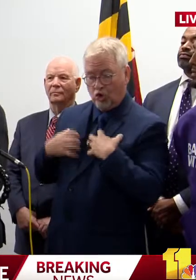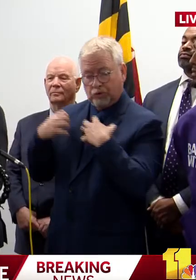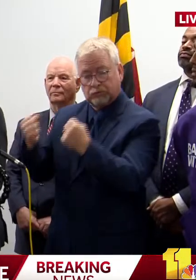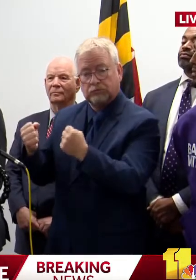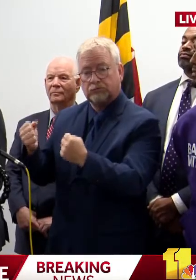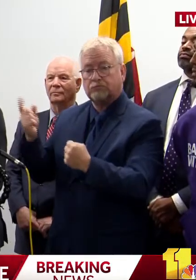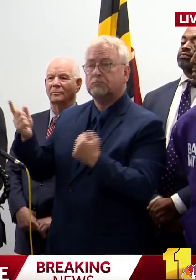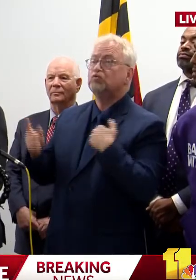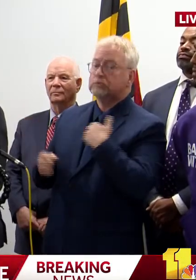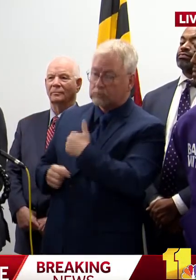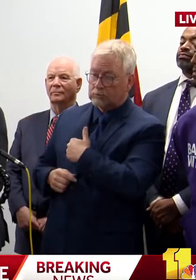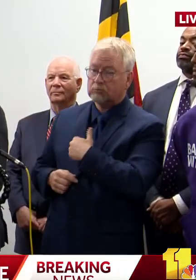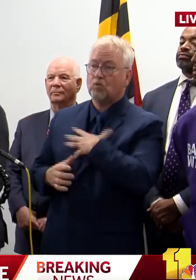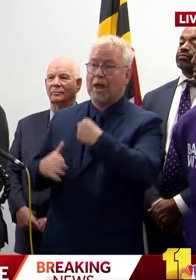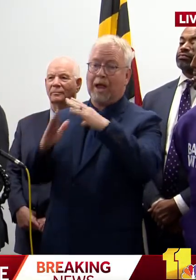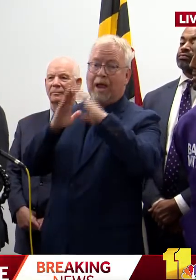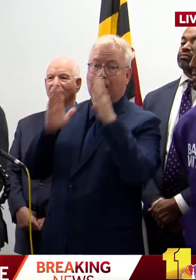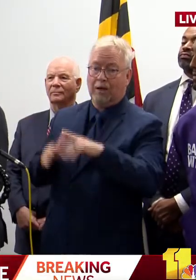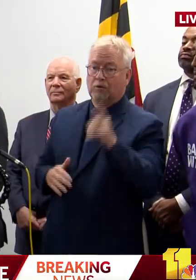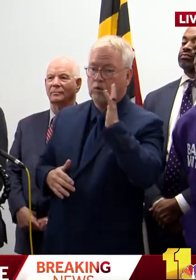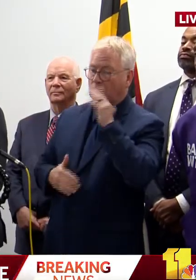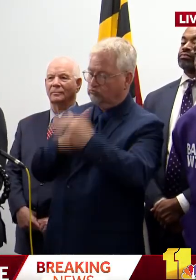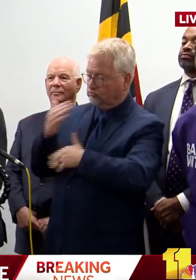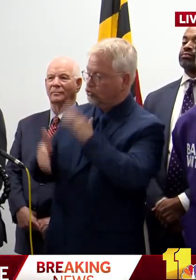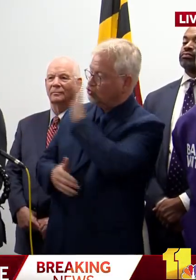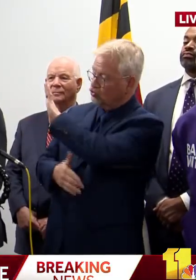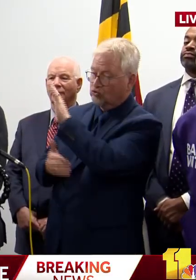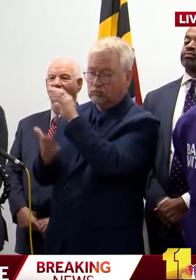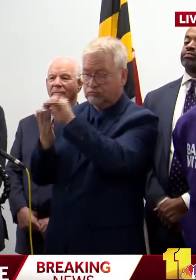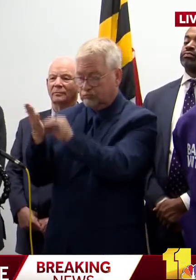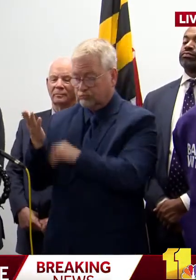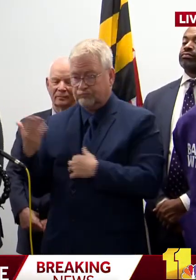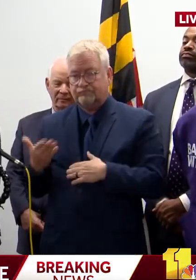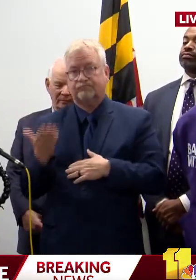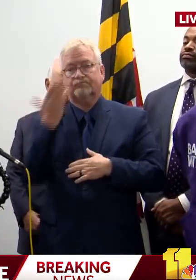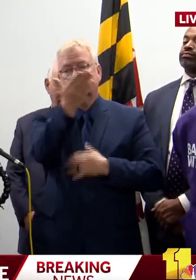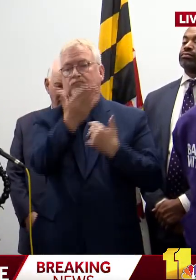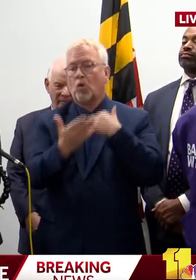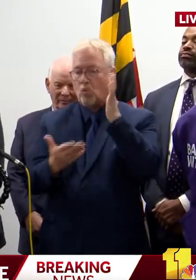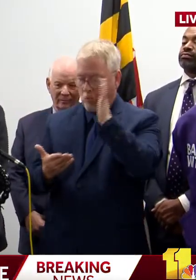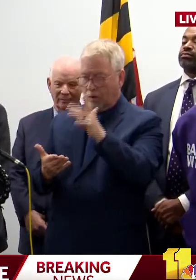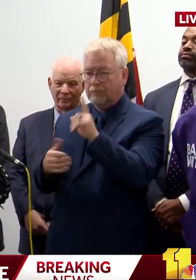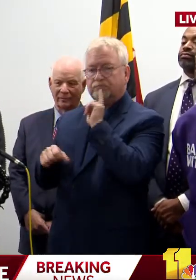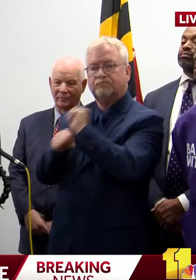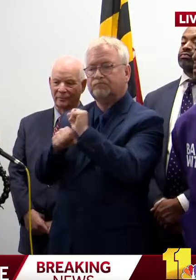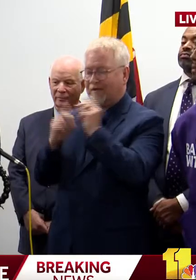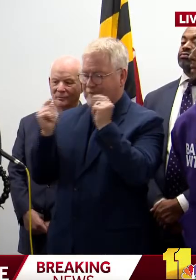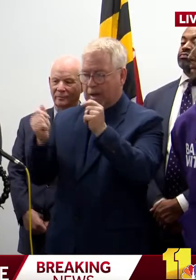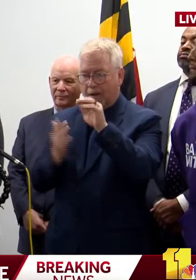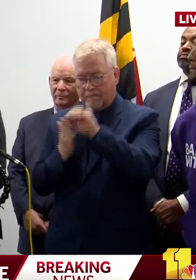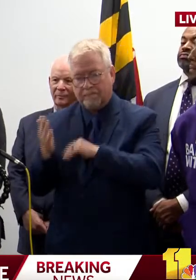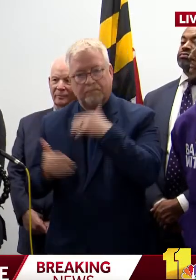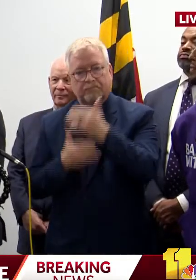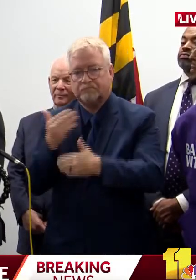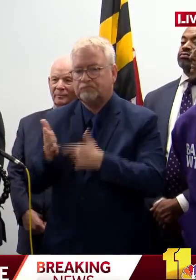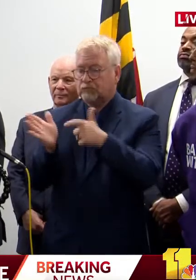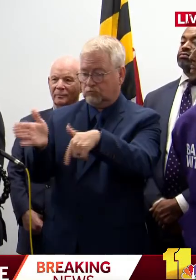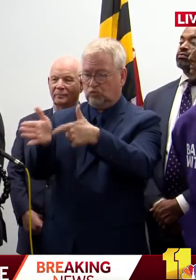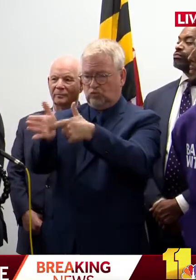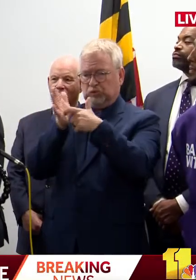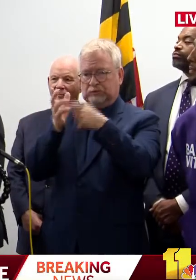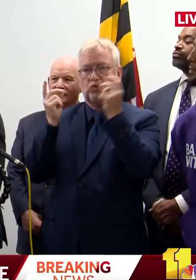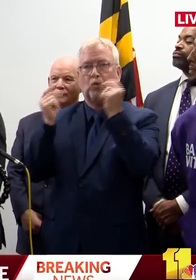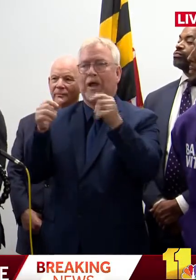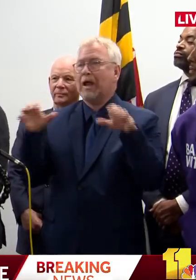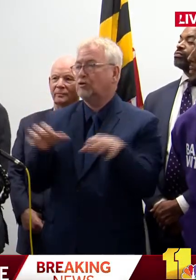will process your request promptly, because the situation calls for prompt action. Déjame